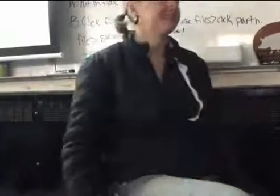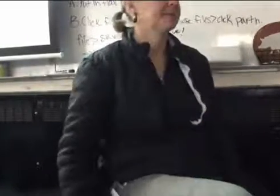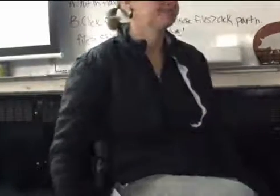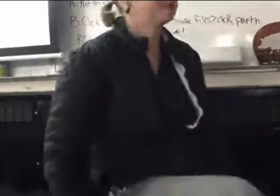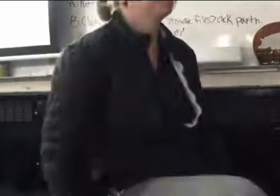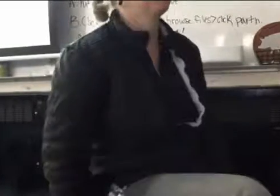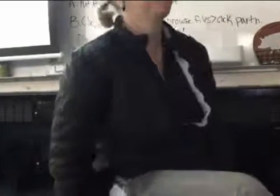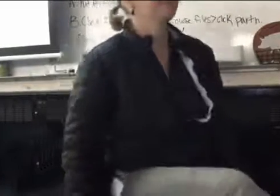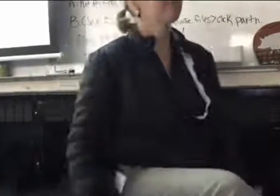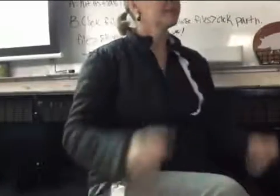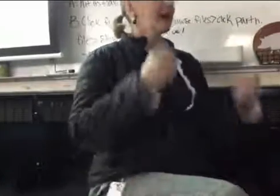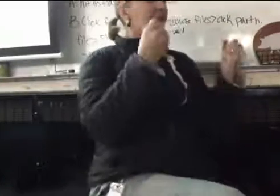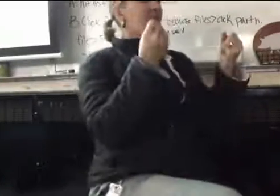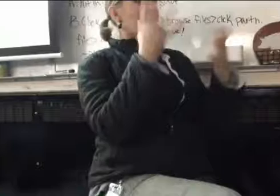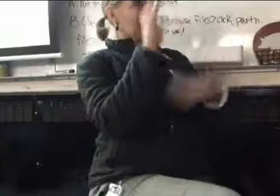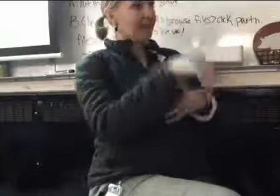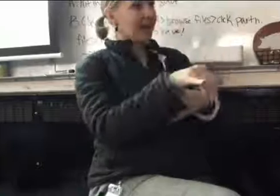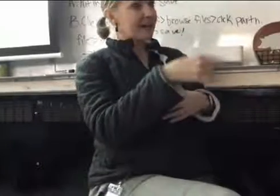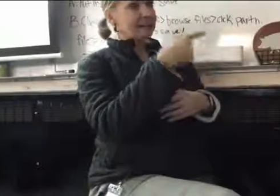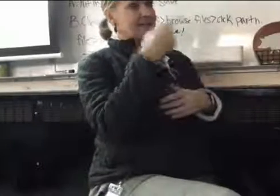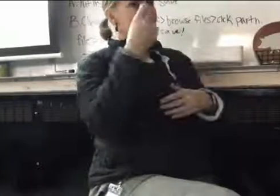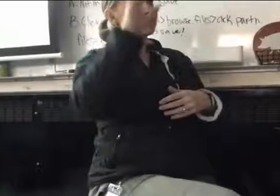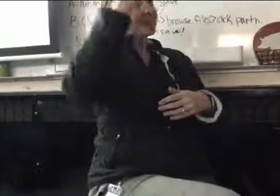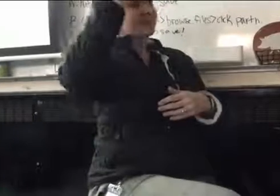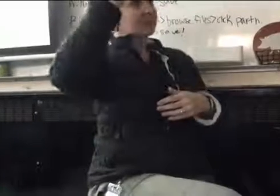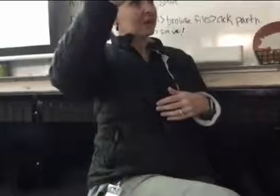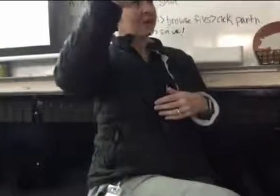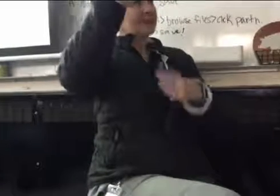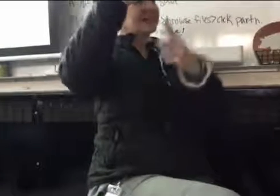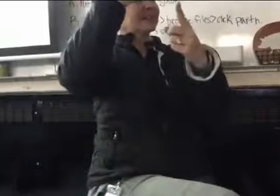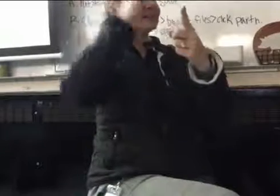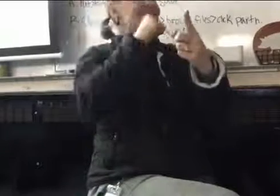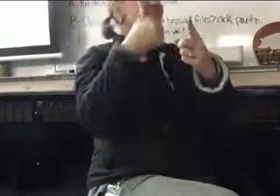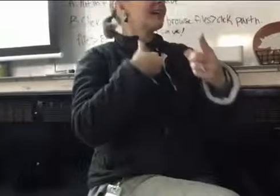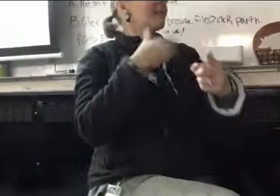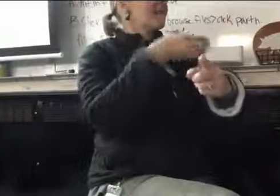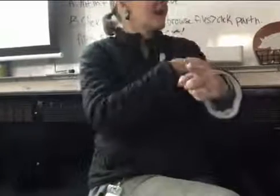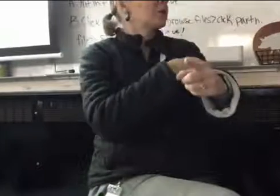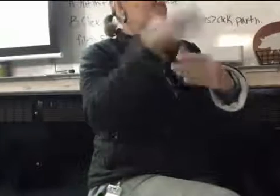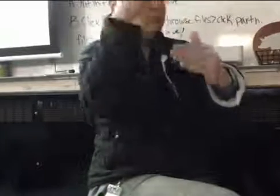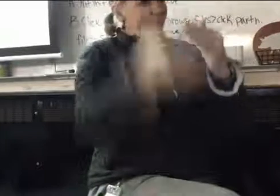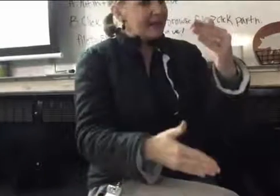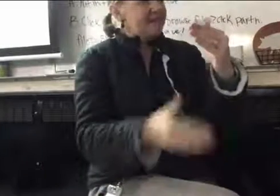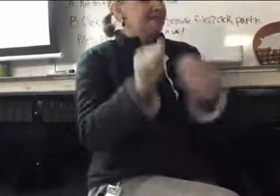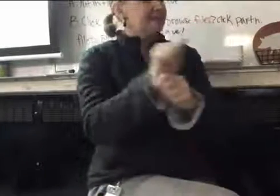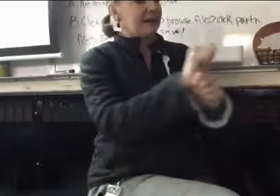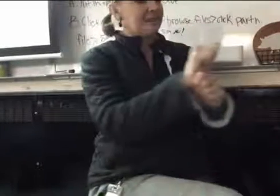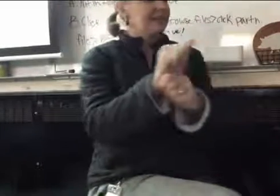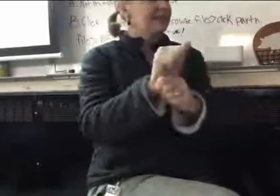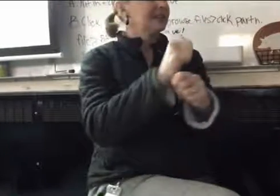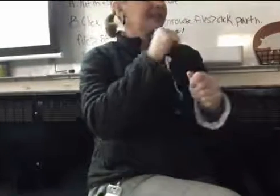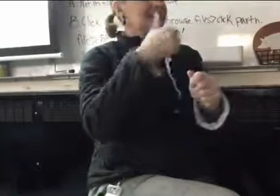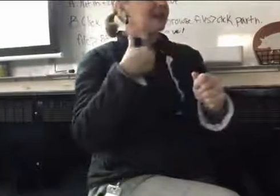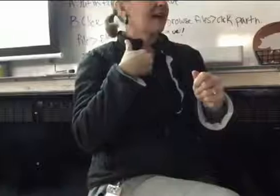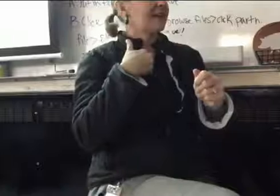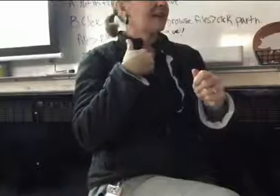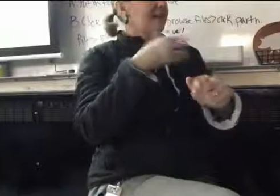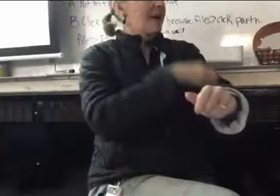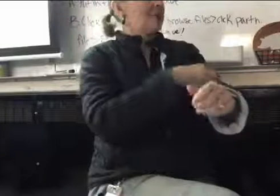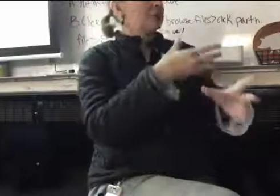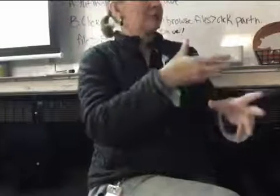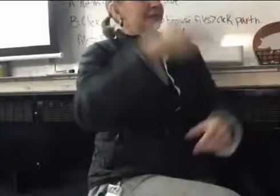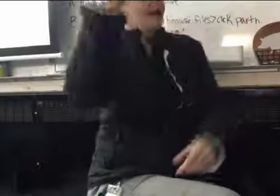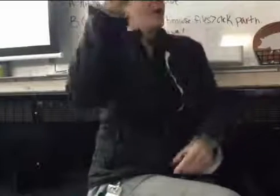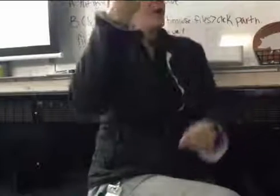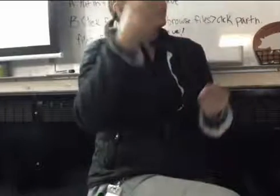this is over the idea that the federal government does not have the power to end slavery, does not have the power to take away this property. An